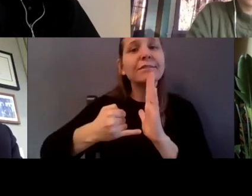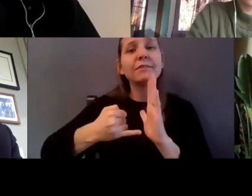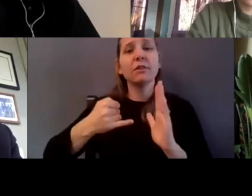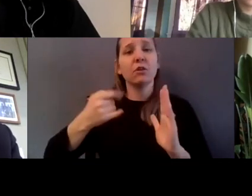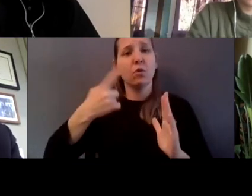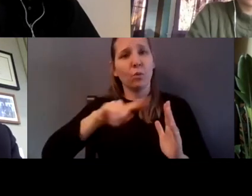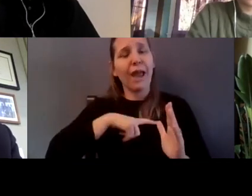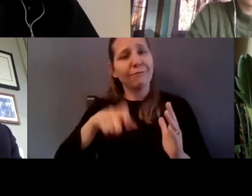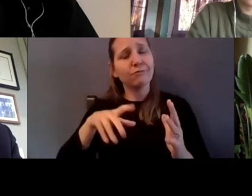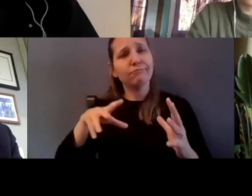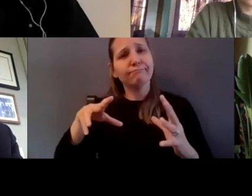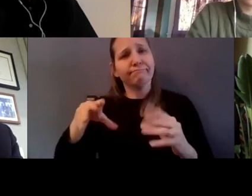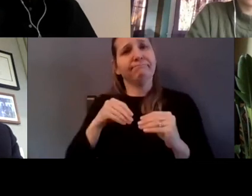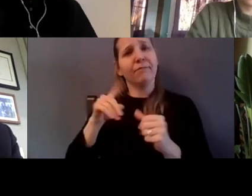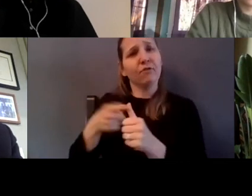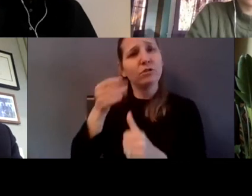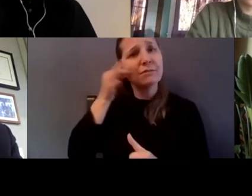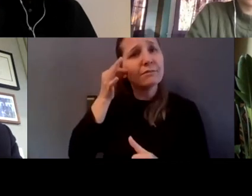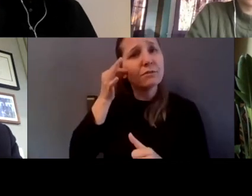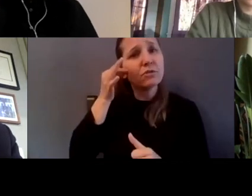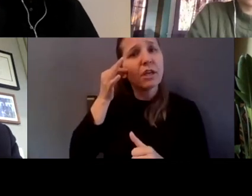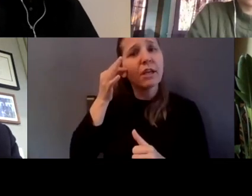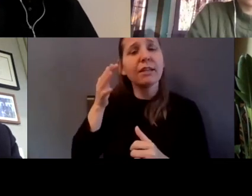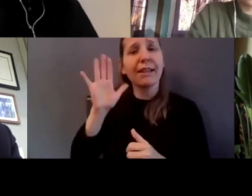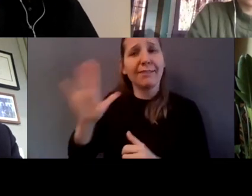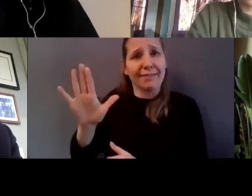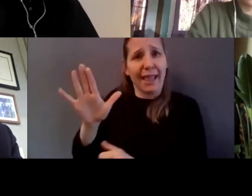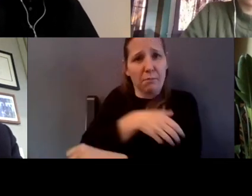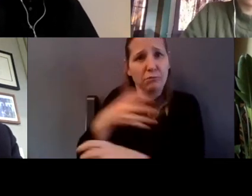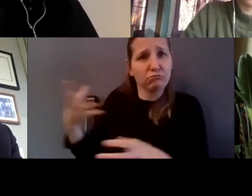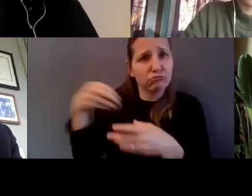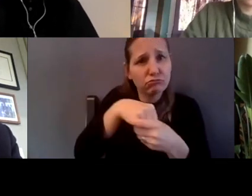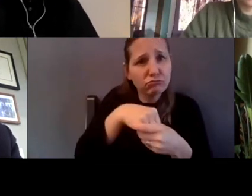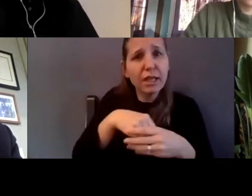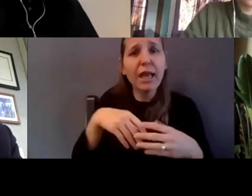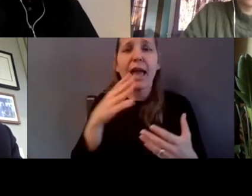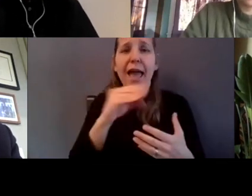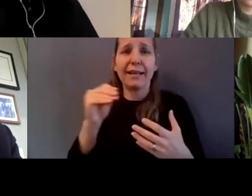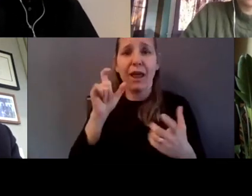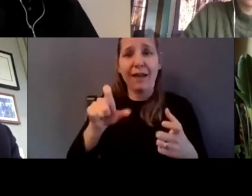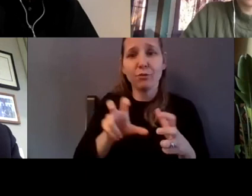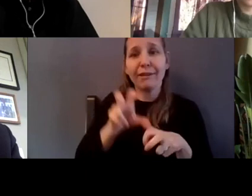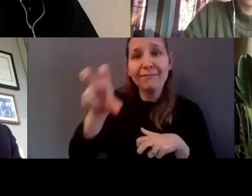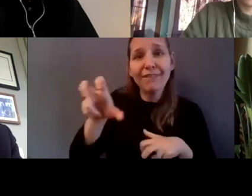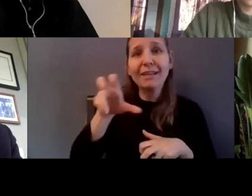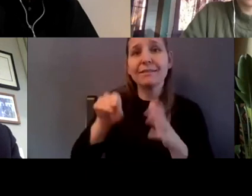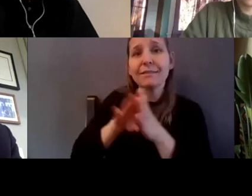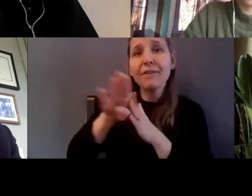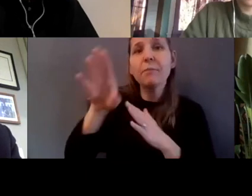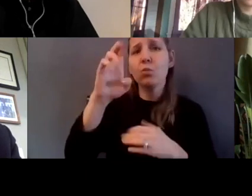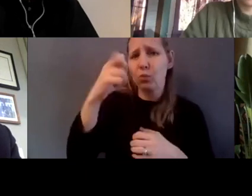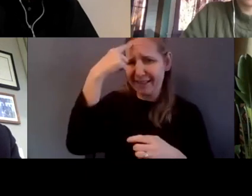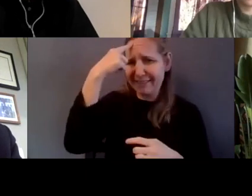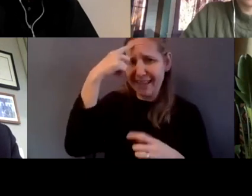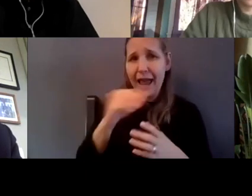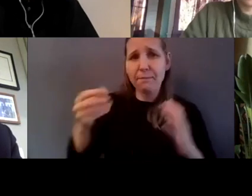First Nations power in actually investing and developing and rethinking and partnering.